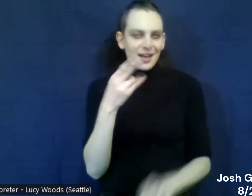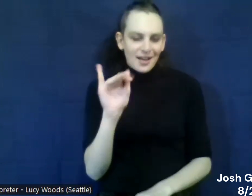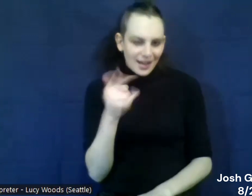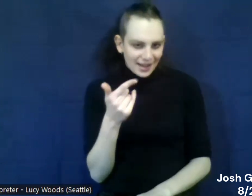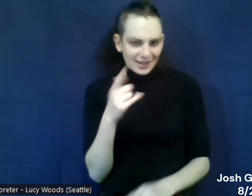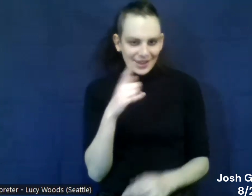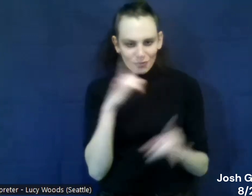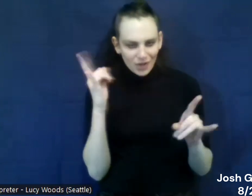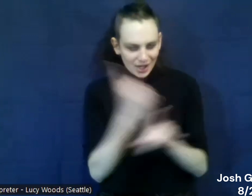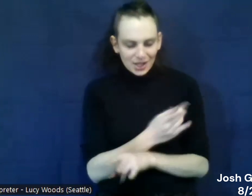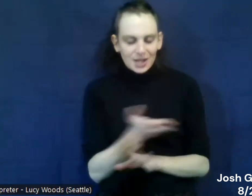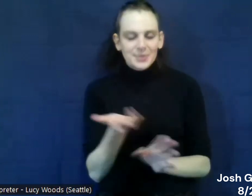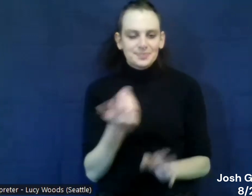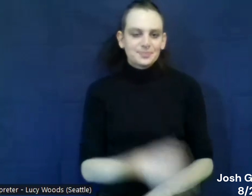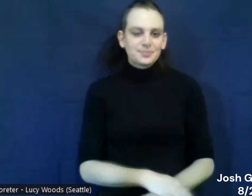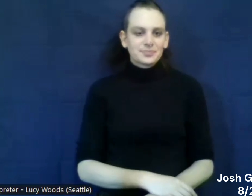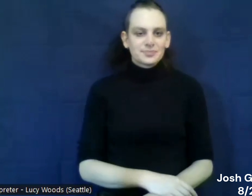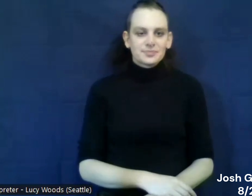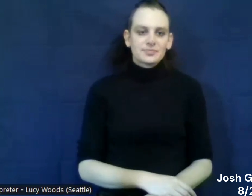So